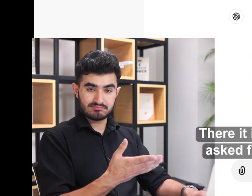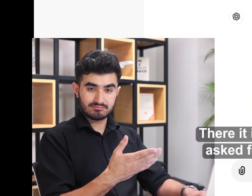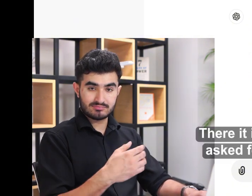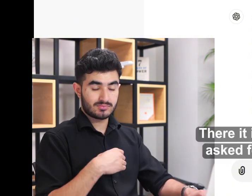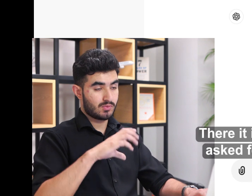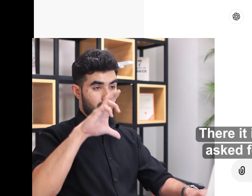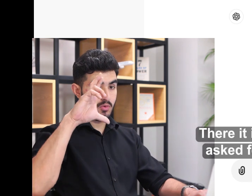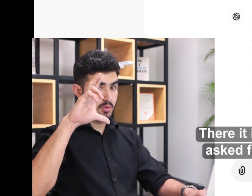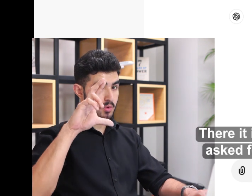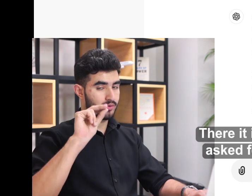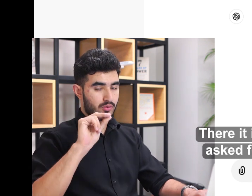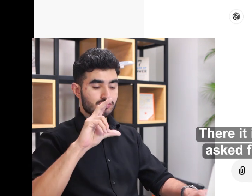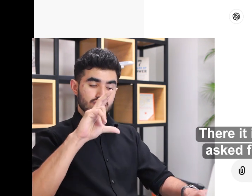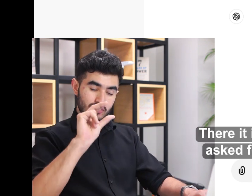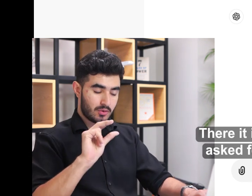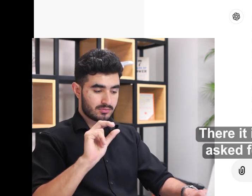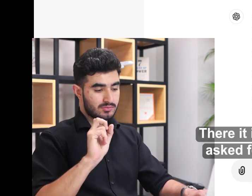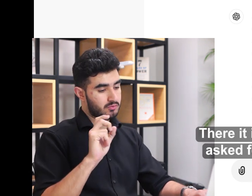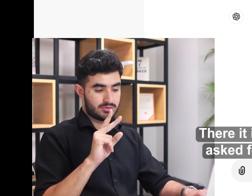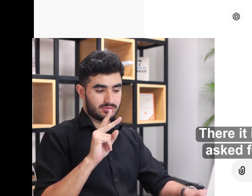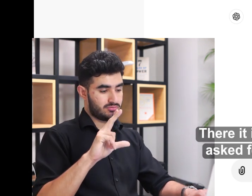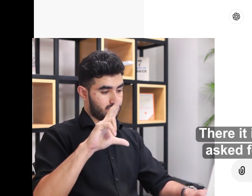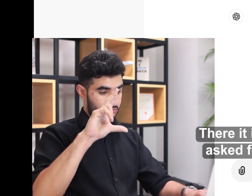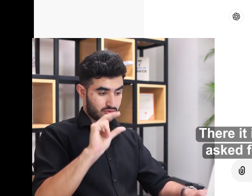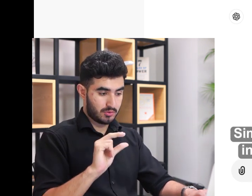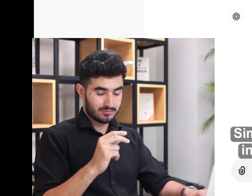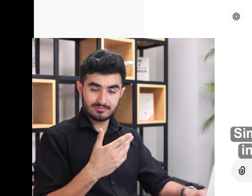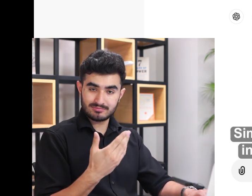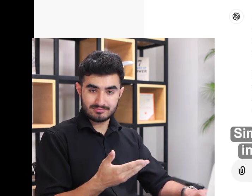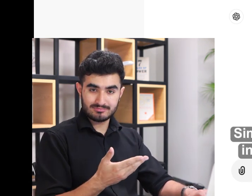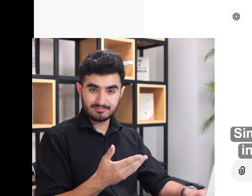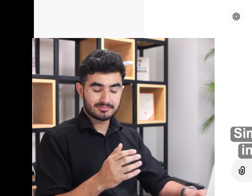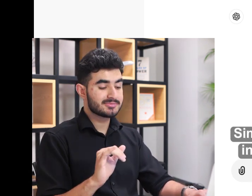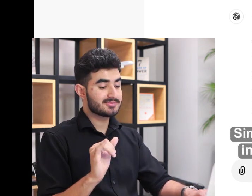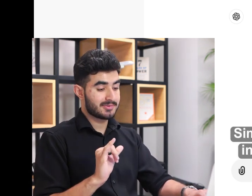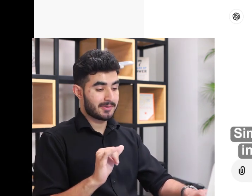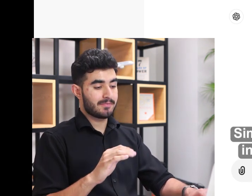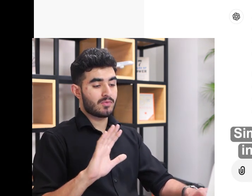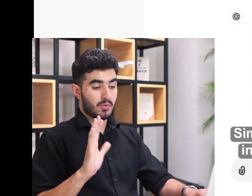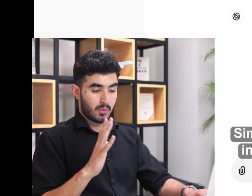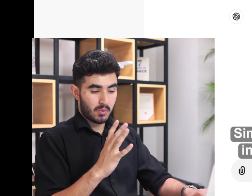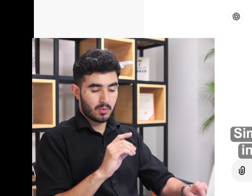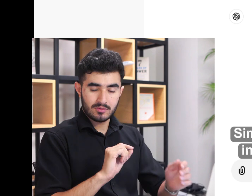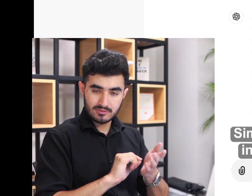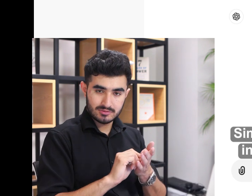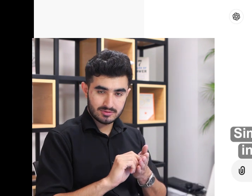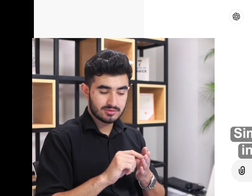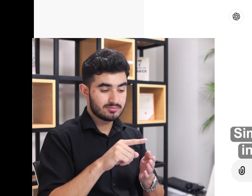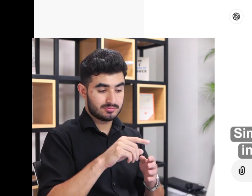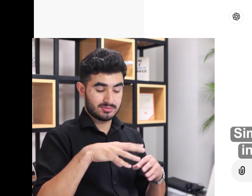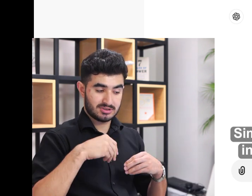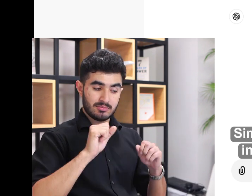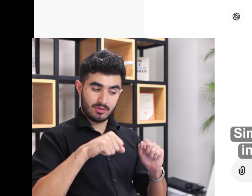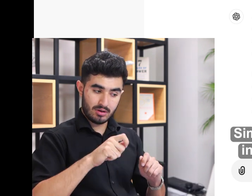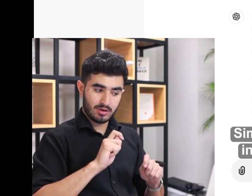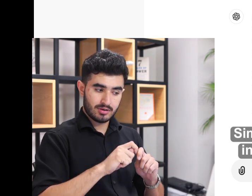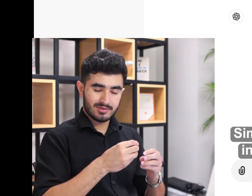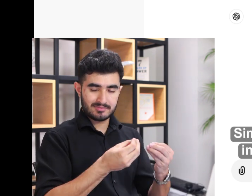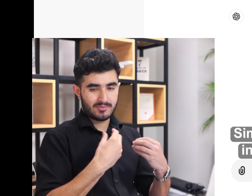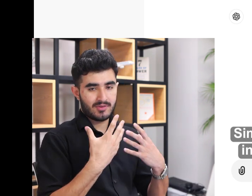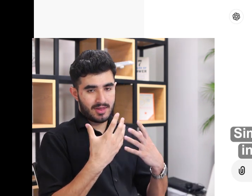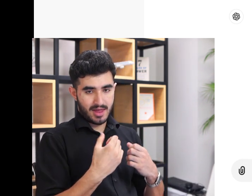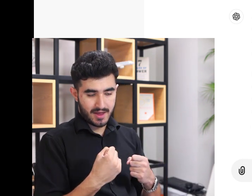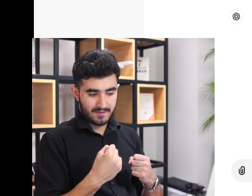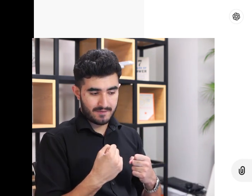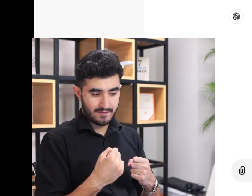There it is. I didn't like the long version, so I asked for a short version, and it made one. Similarly, you can give any other instruction, and it does for